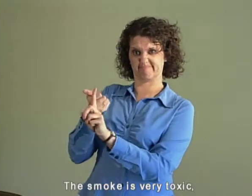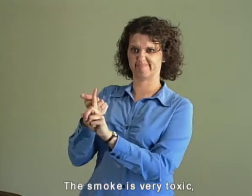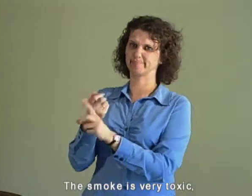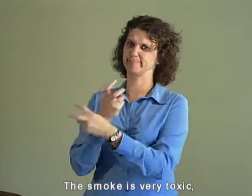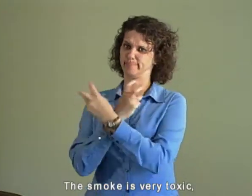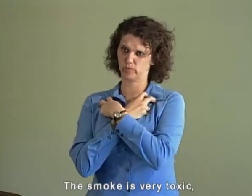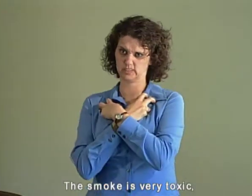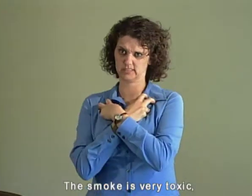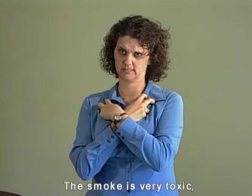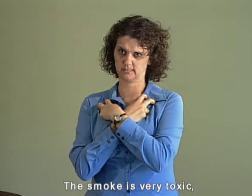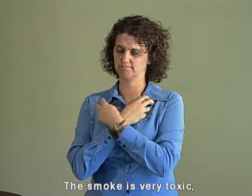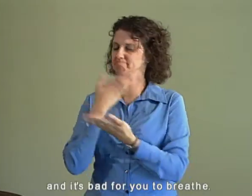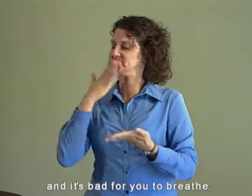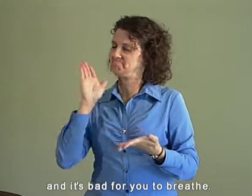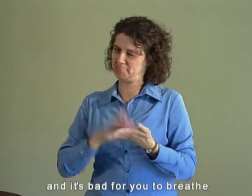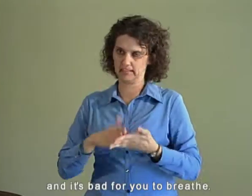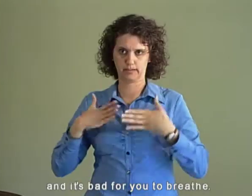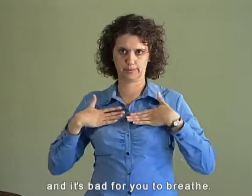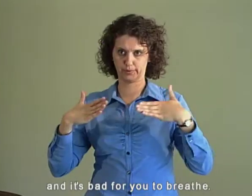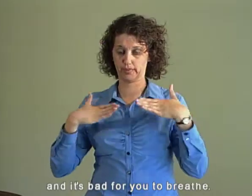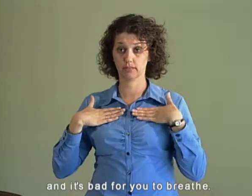smoke is very toxic and it's bad for you to breathe.